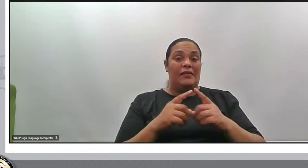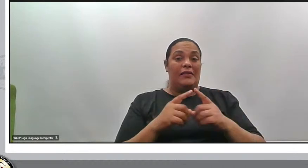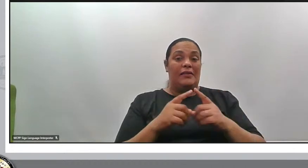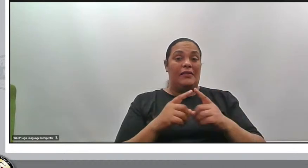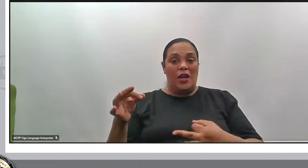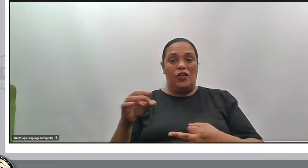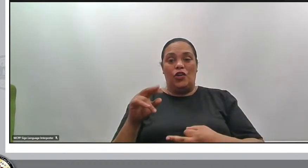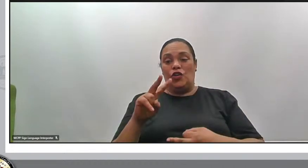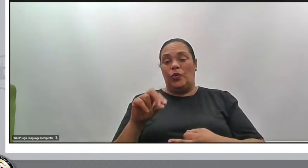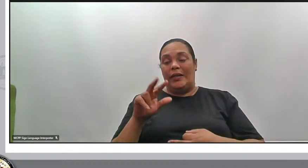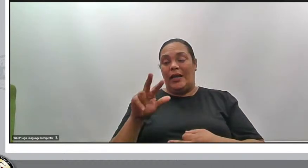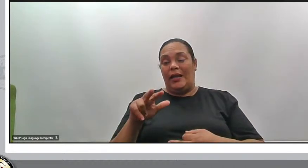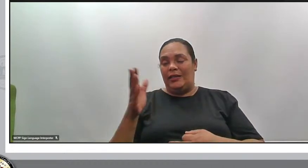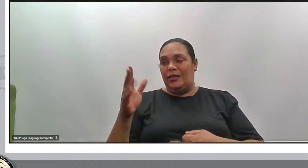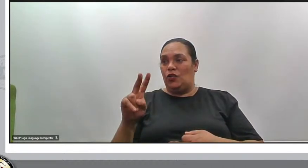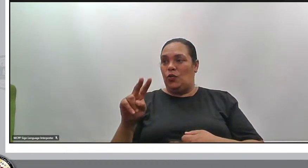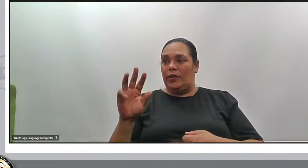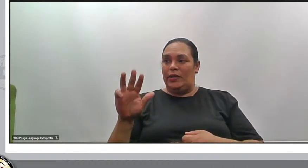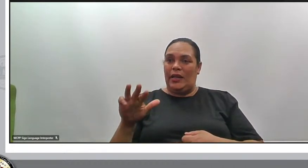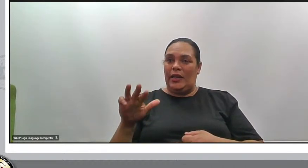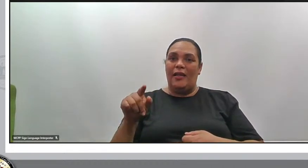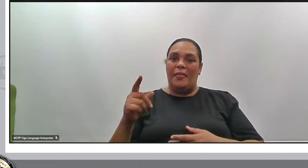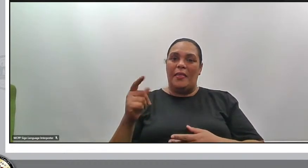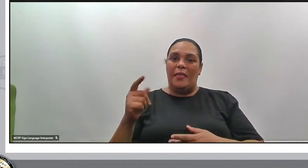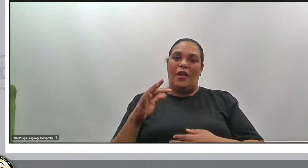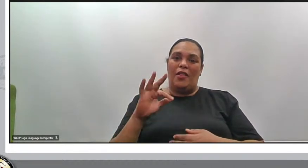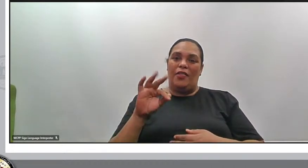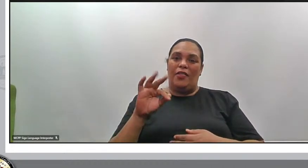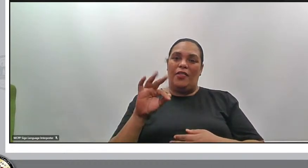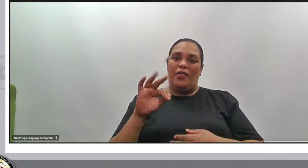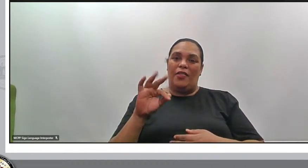in 2018-2019, that budget was 3.5